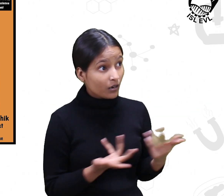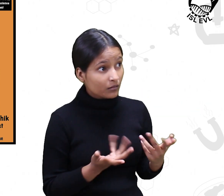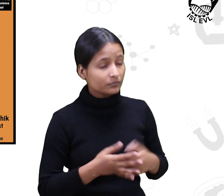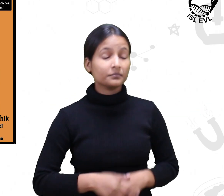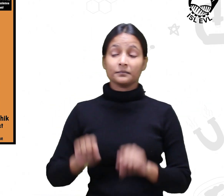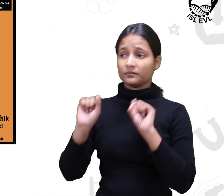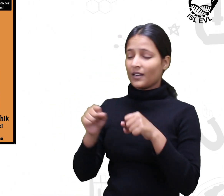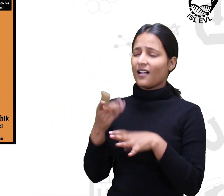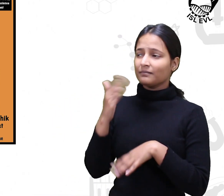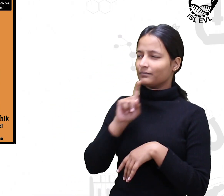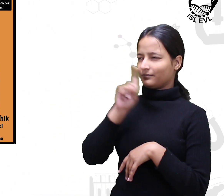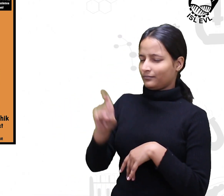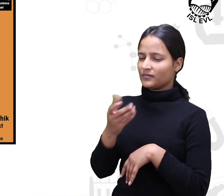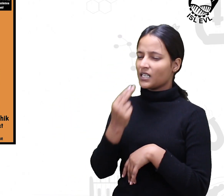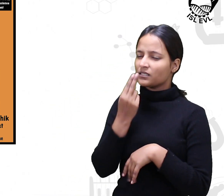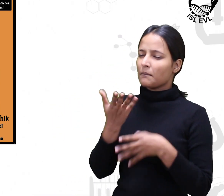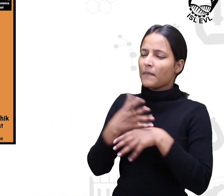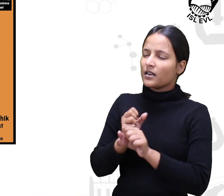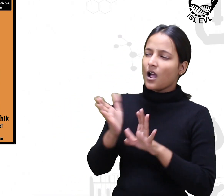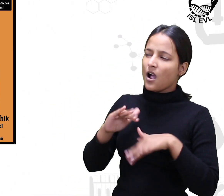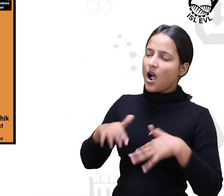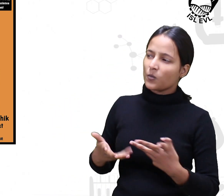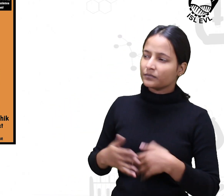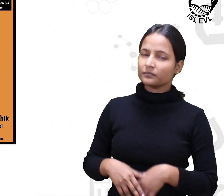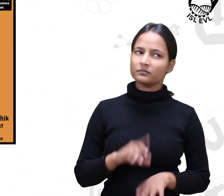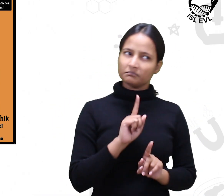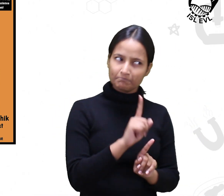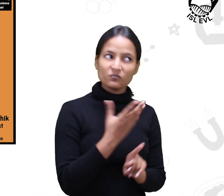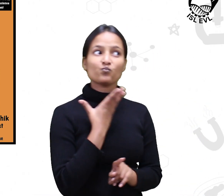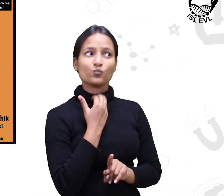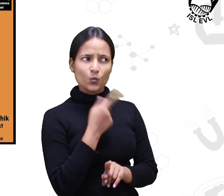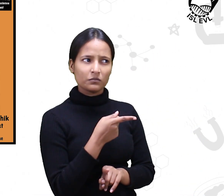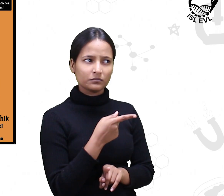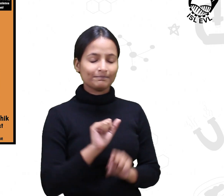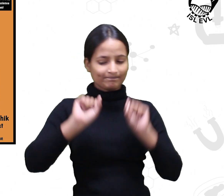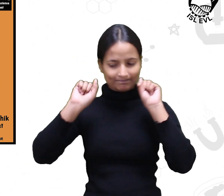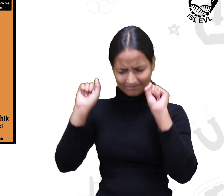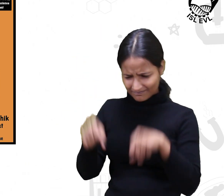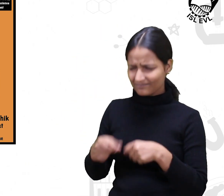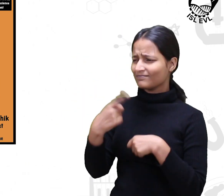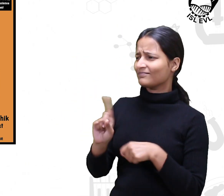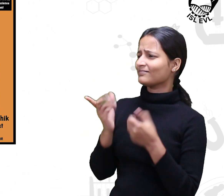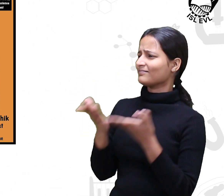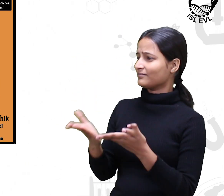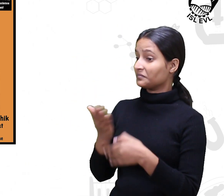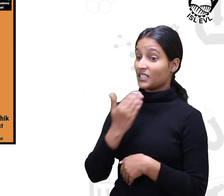of Sugar! right. So, the microbes in biofilm digest the sugar,